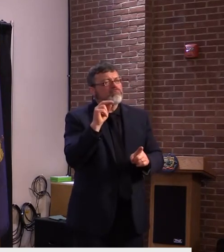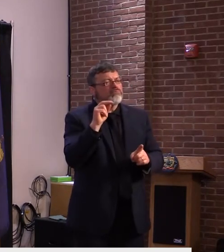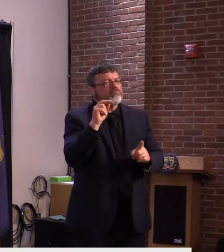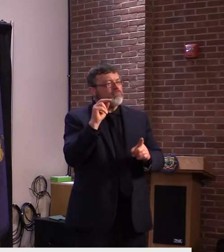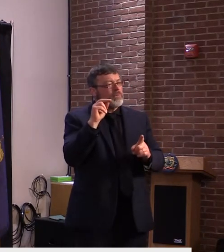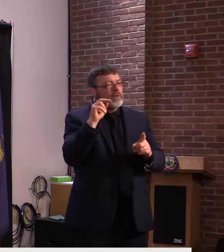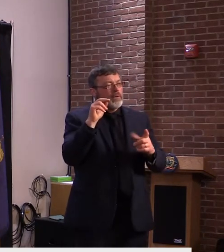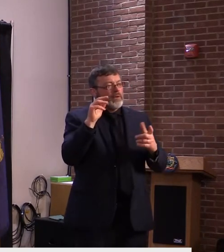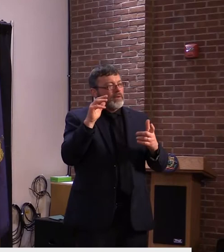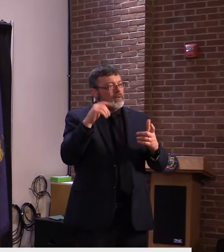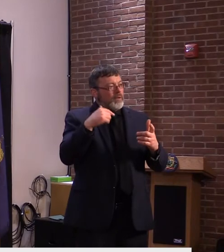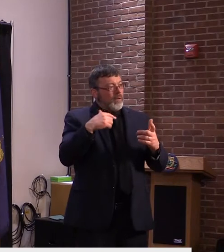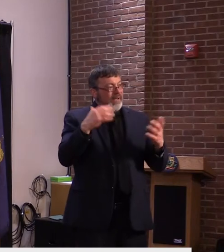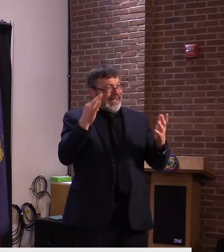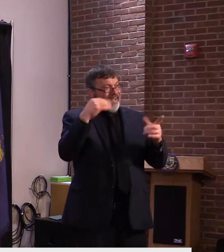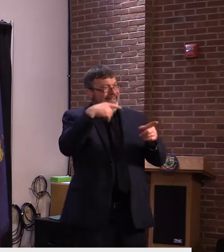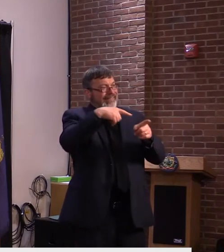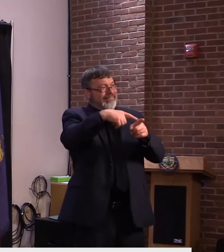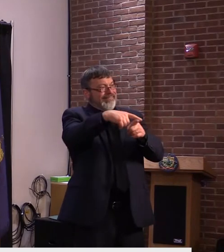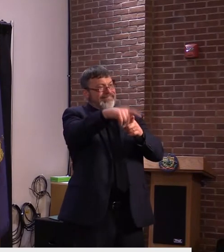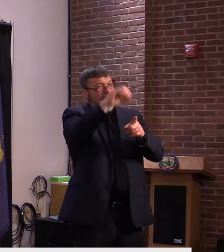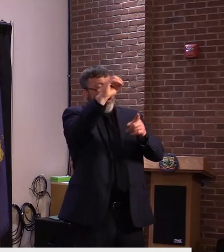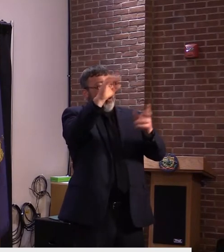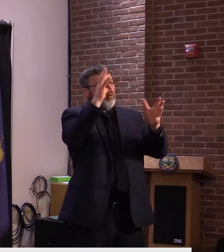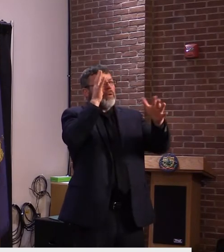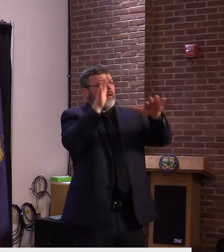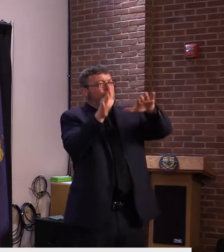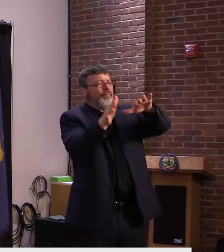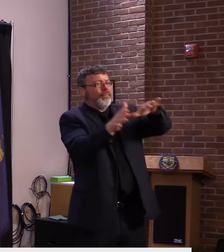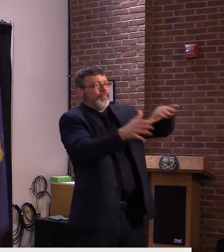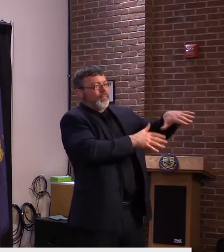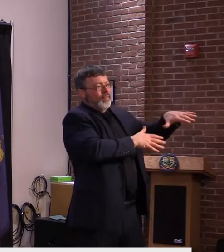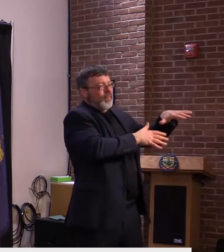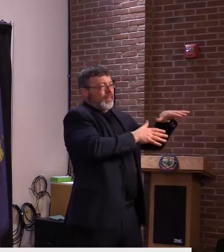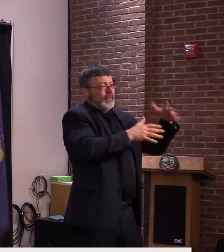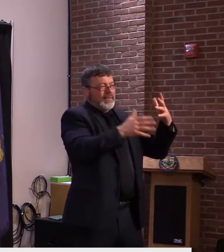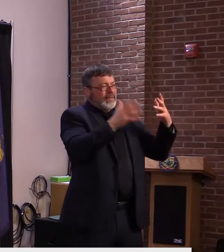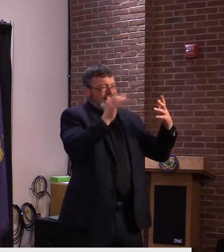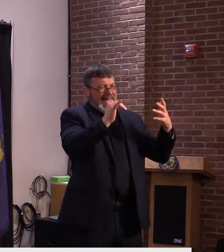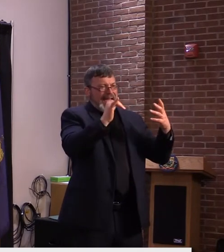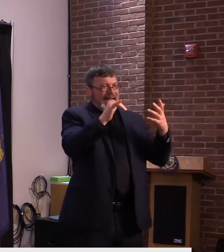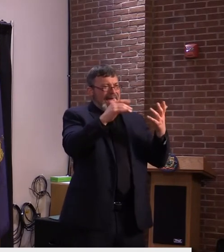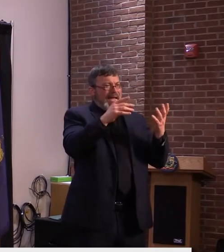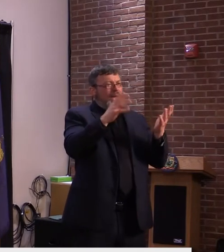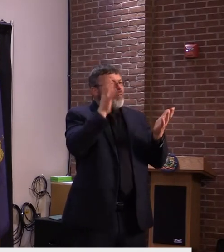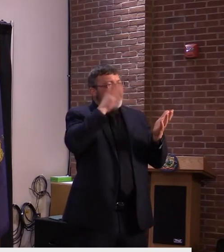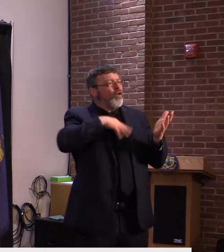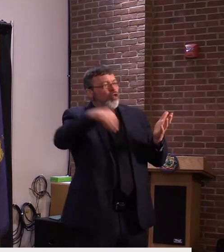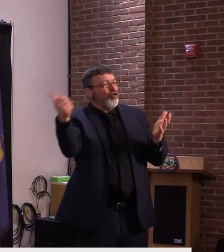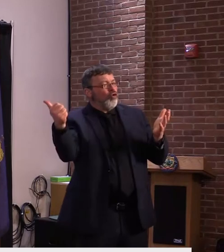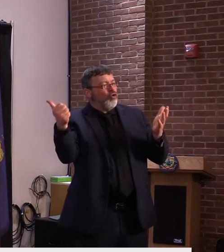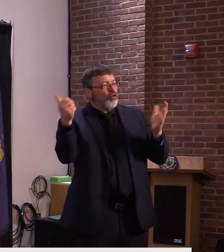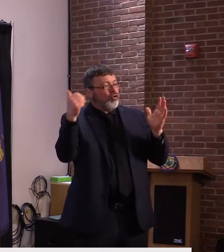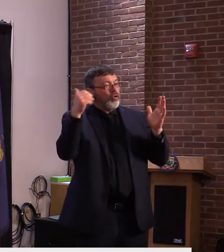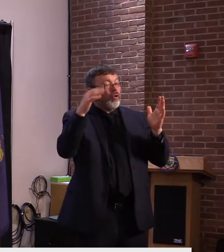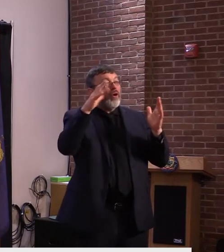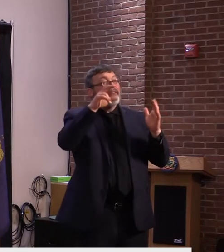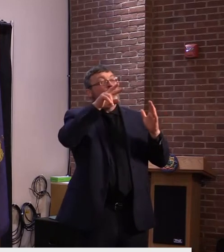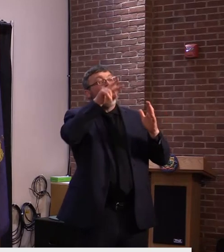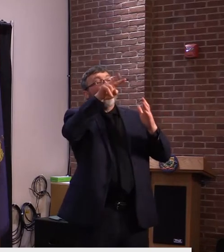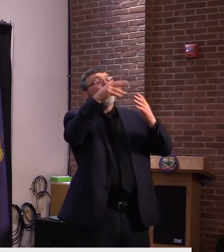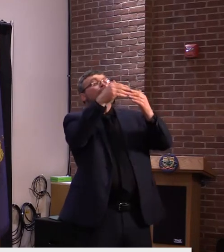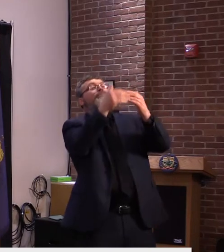got Omicron, the best outcome possible and not a serious outcome. We're also thinking towards a future of